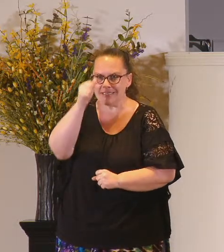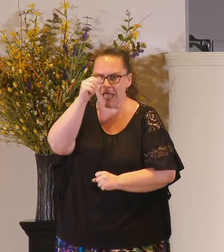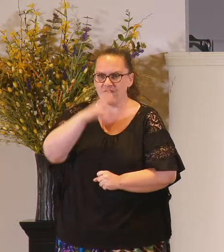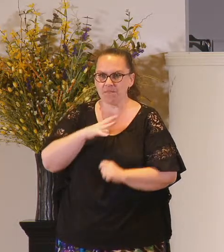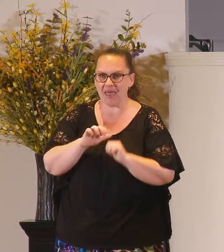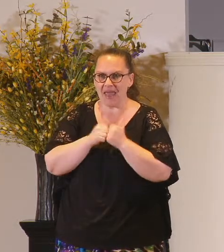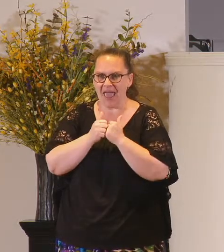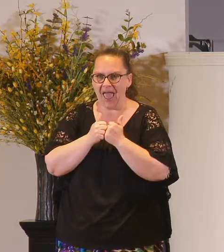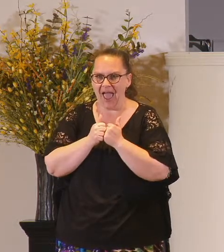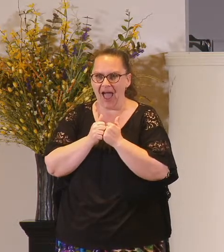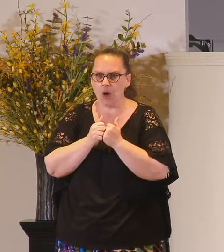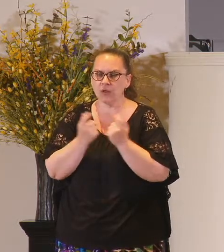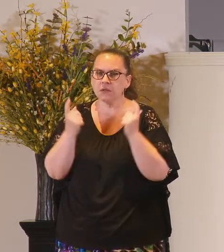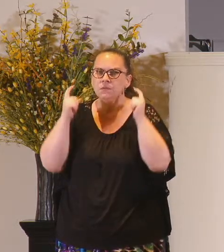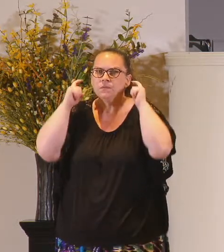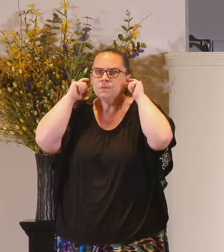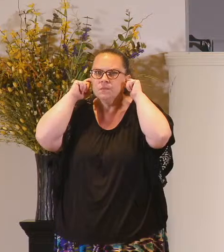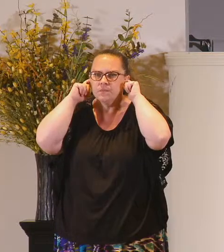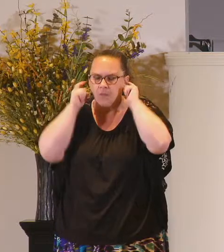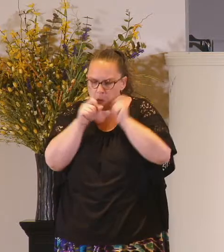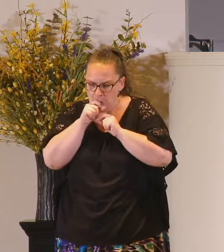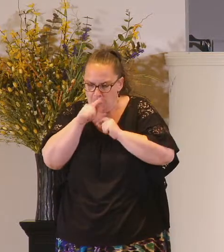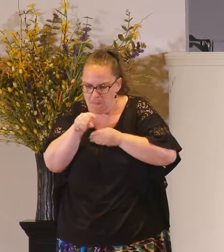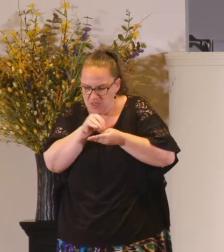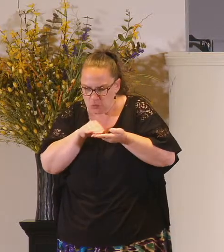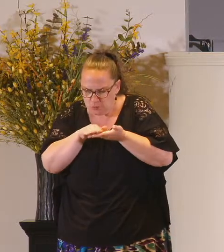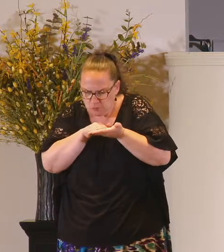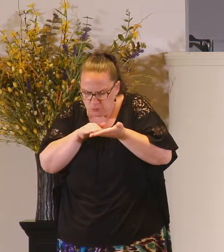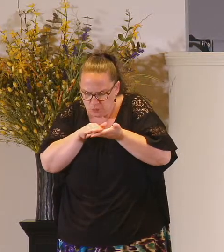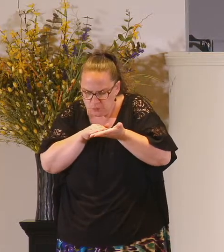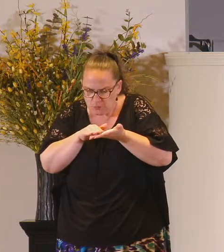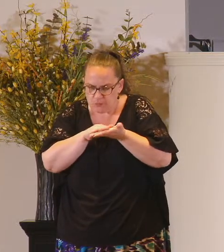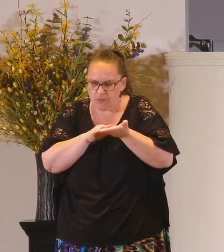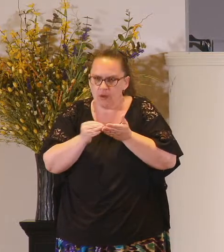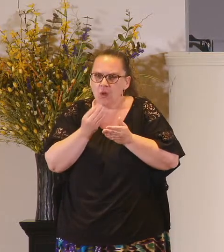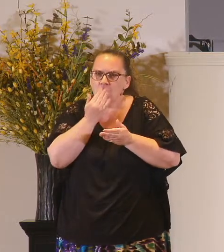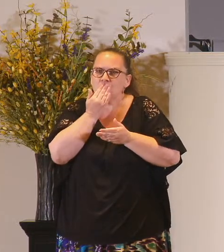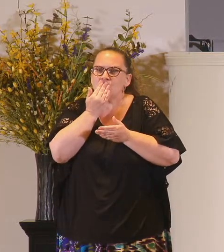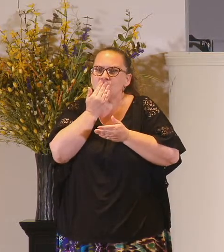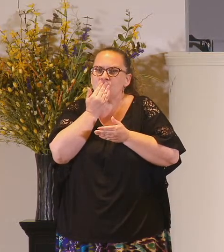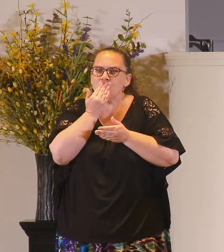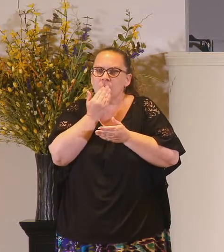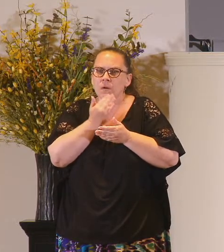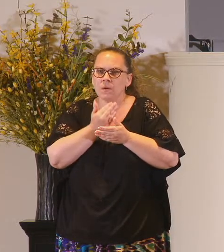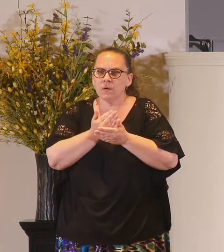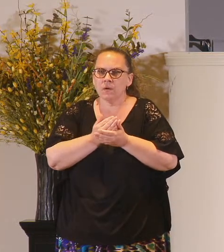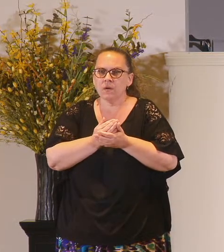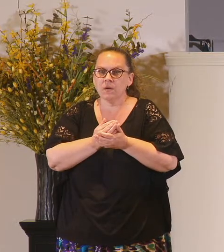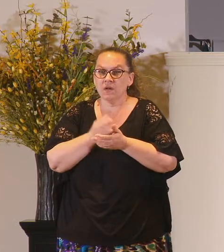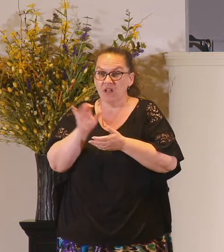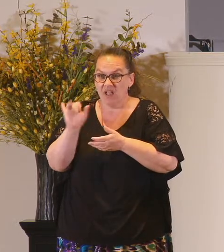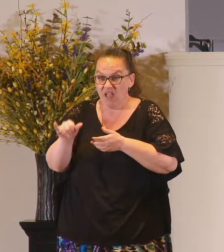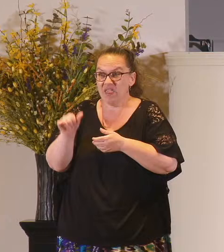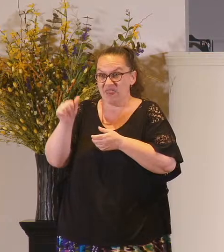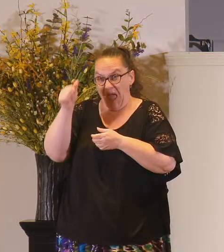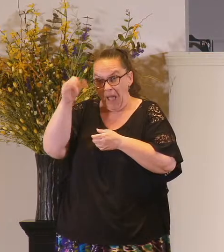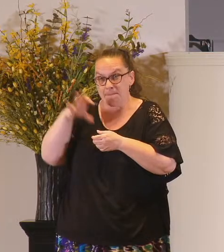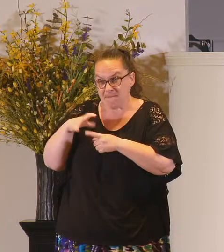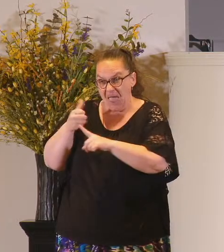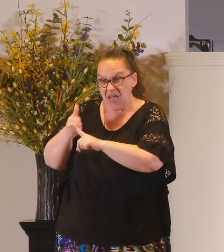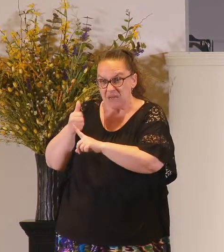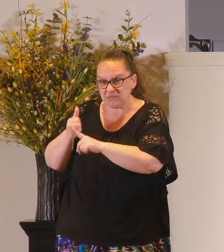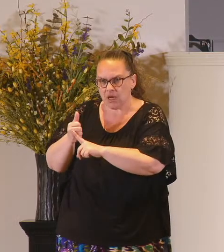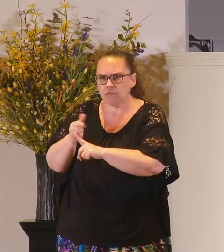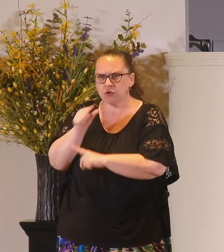his fingers in the man's ears, and he spits on the ground and grabs his tongue. That guy was a Gentile.